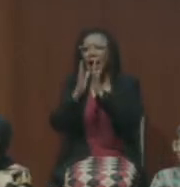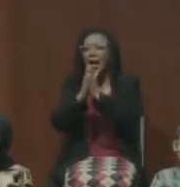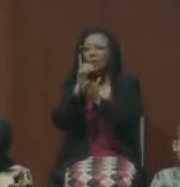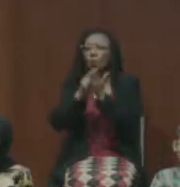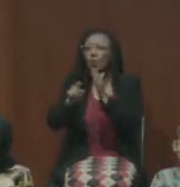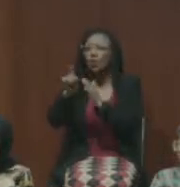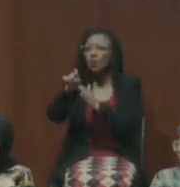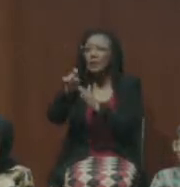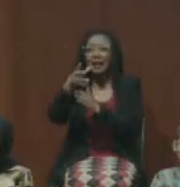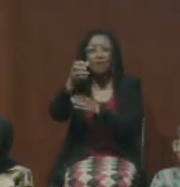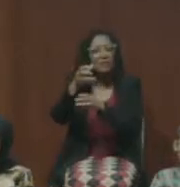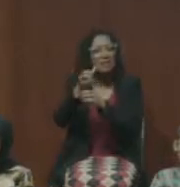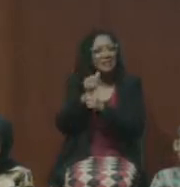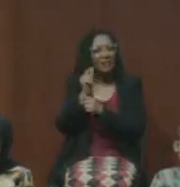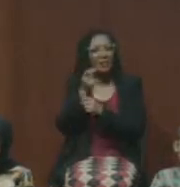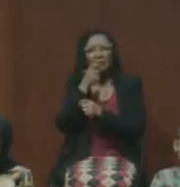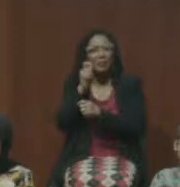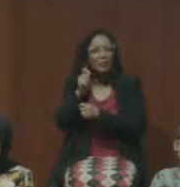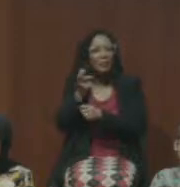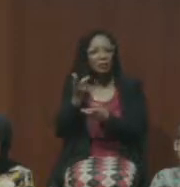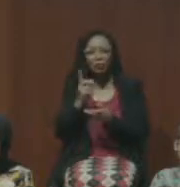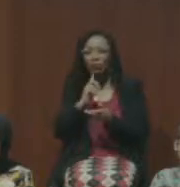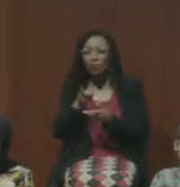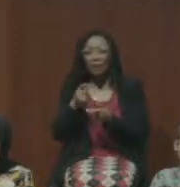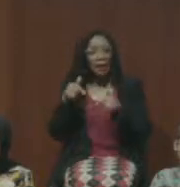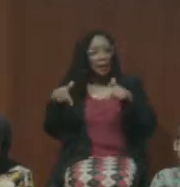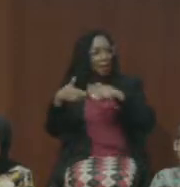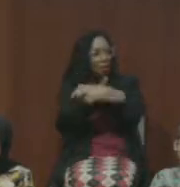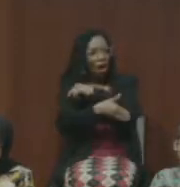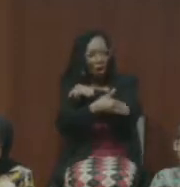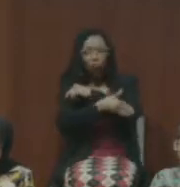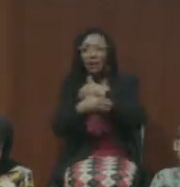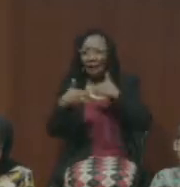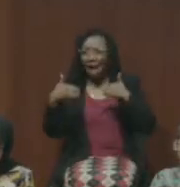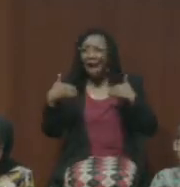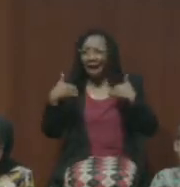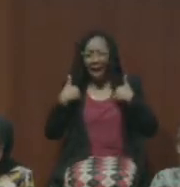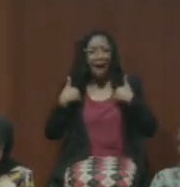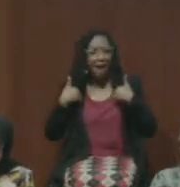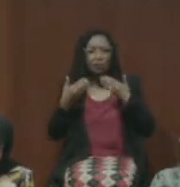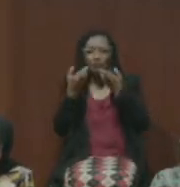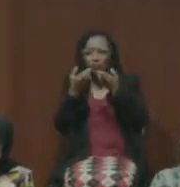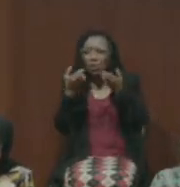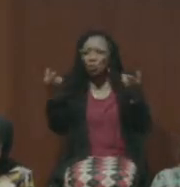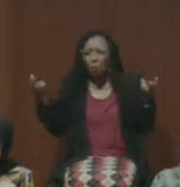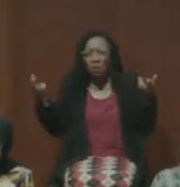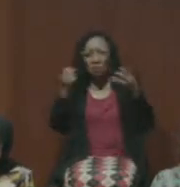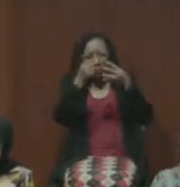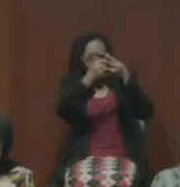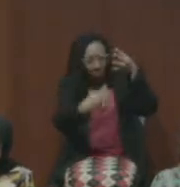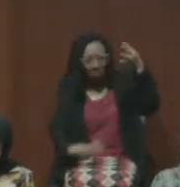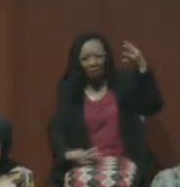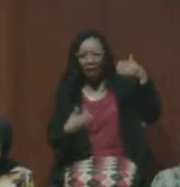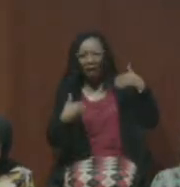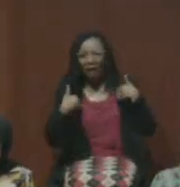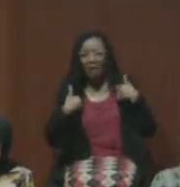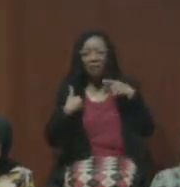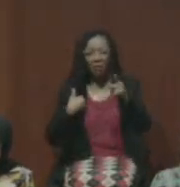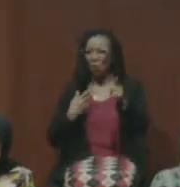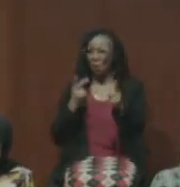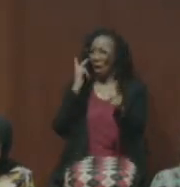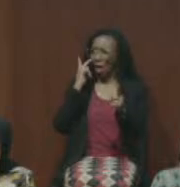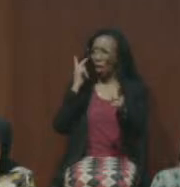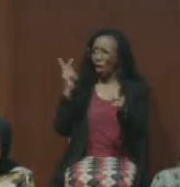need and receive it. Because it's not like this country doesn't have an abundance of resources. When I look